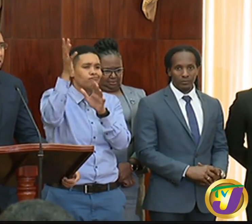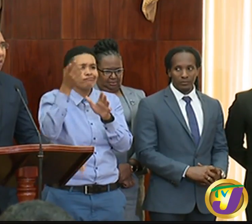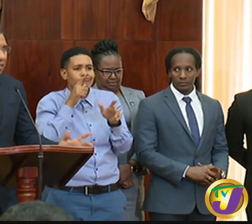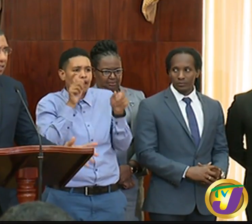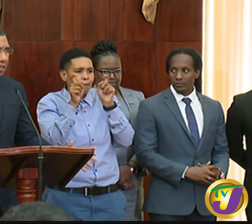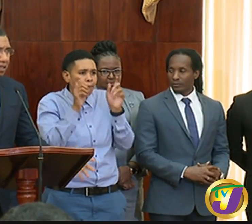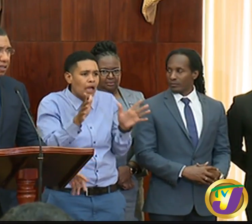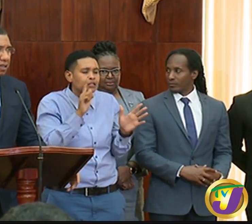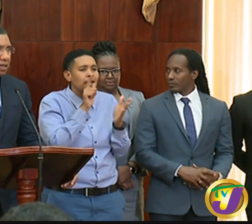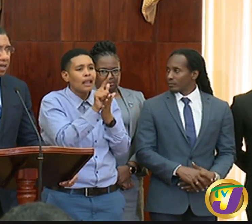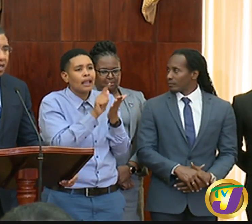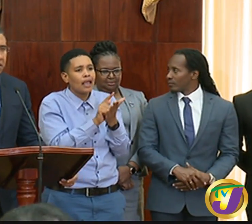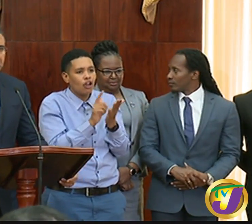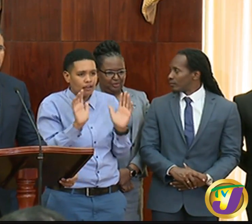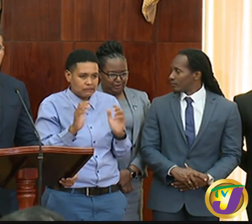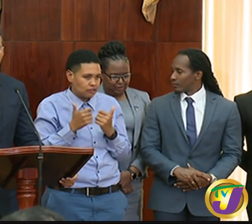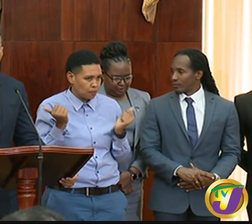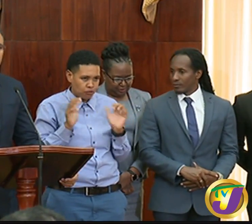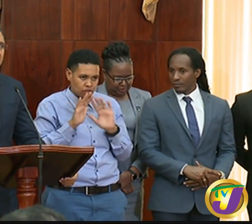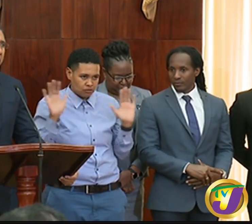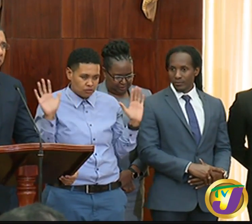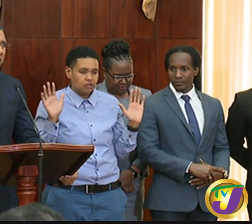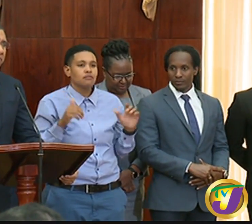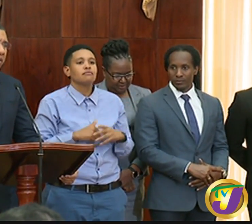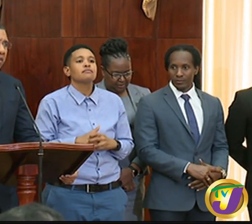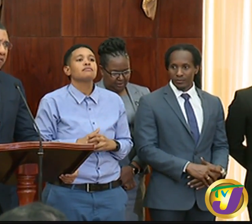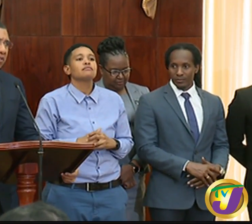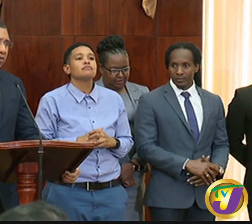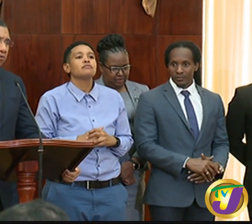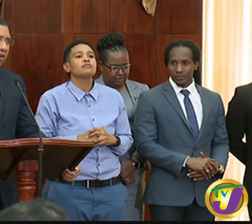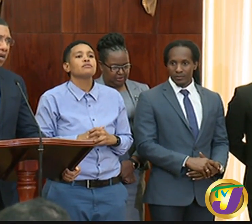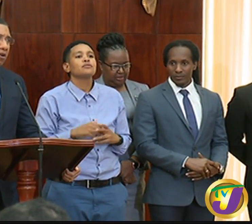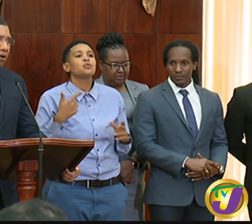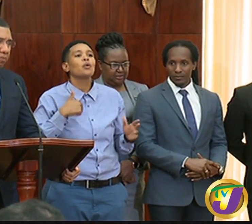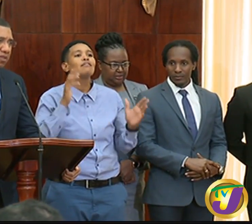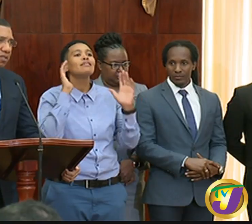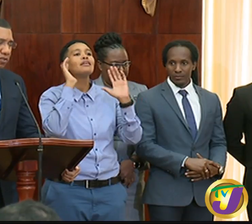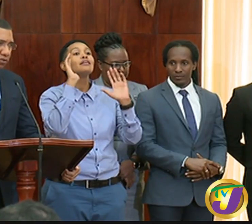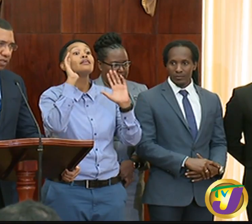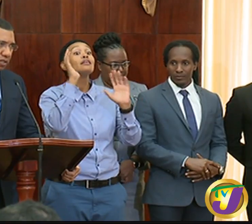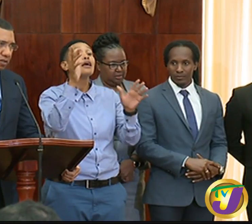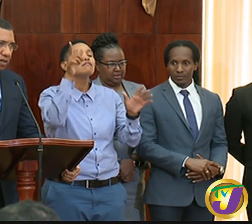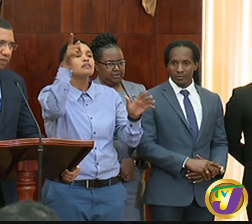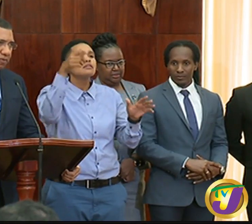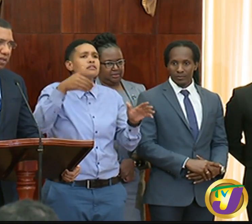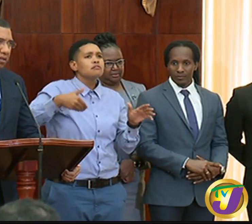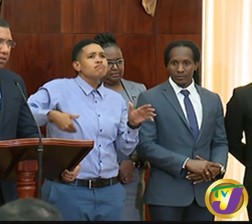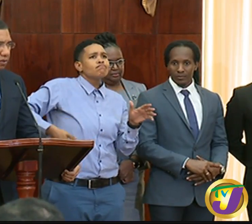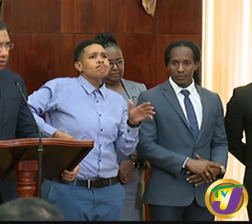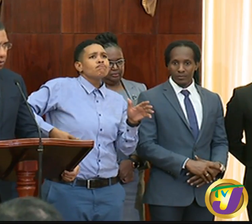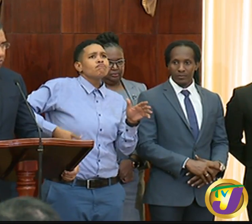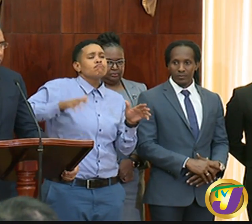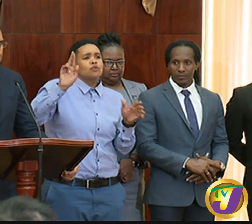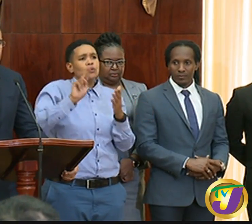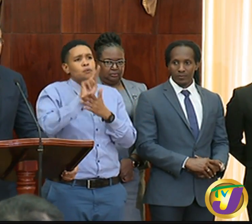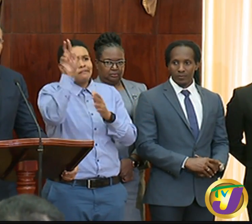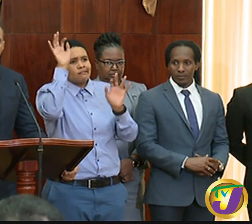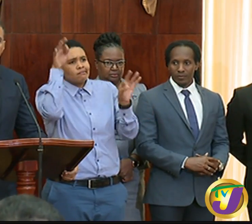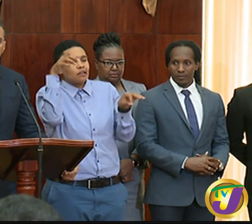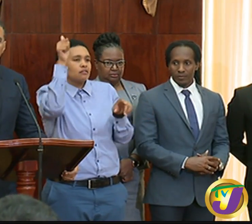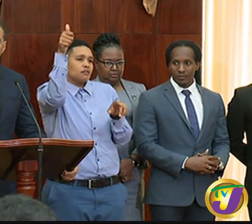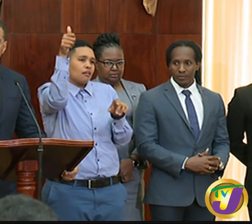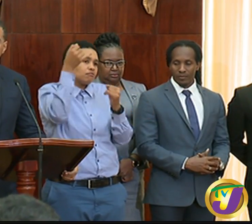of management legally, and it would really be, we have left it so far up to the discretion of the